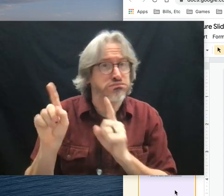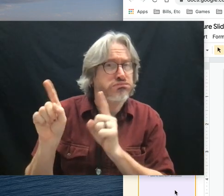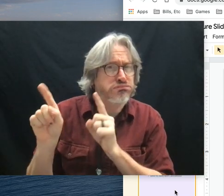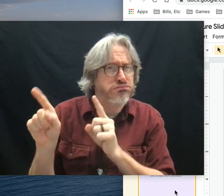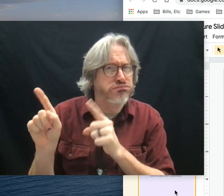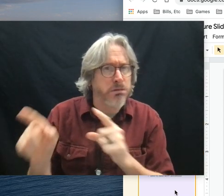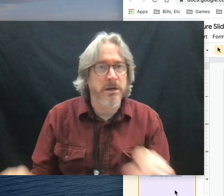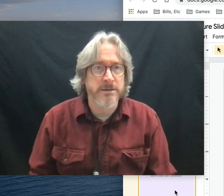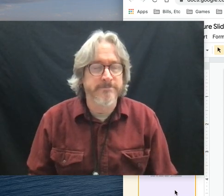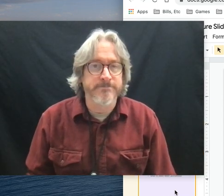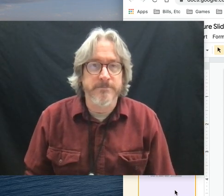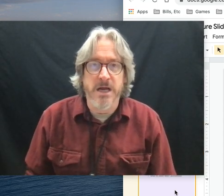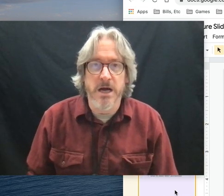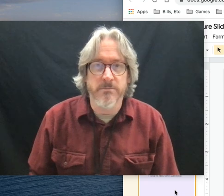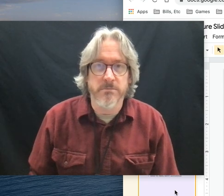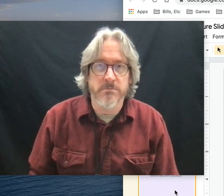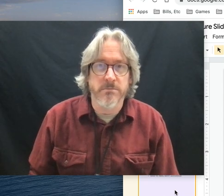with